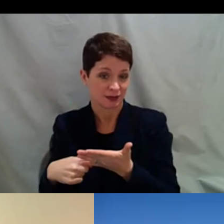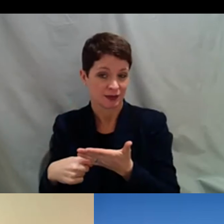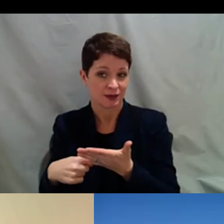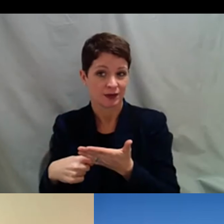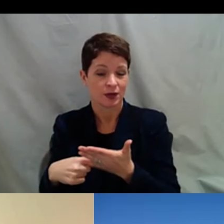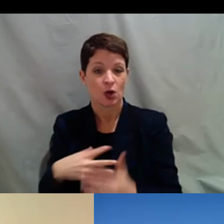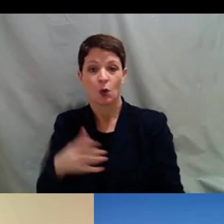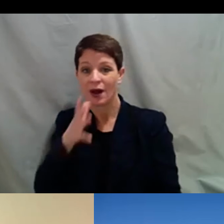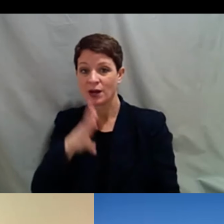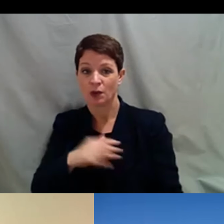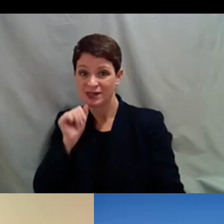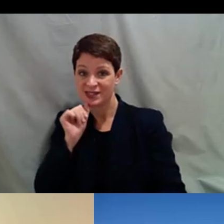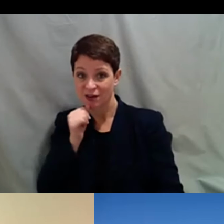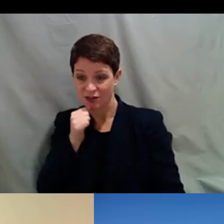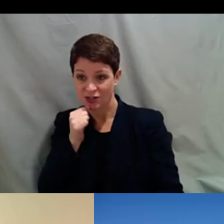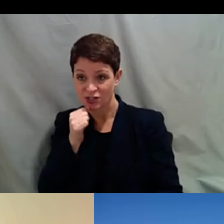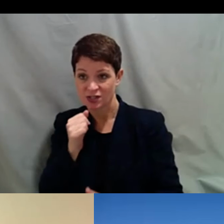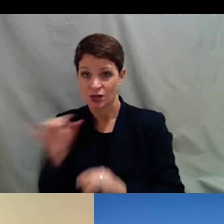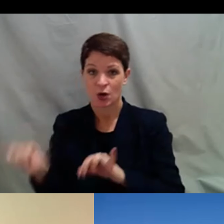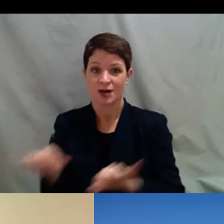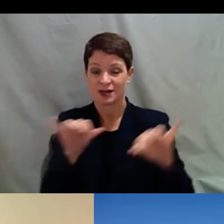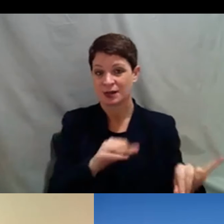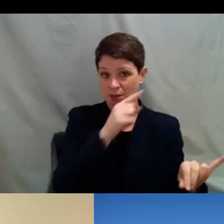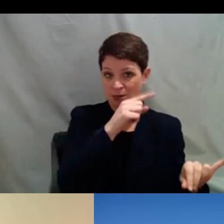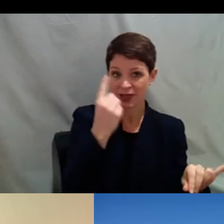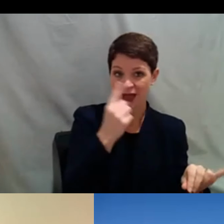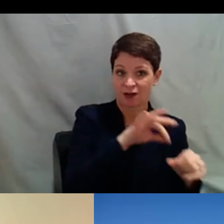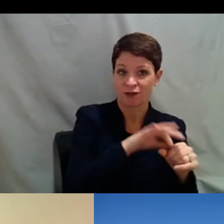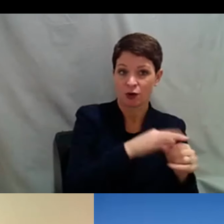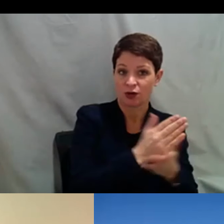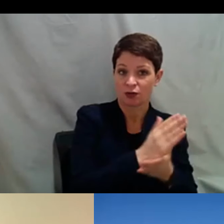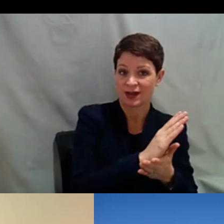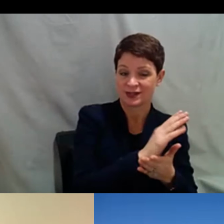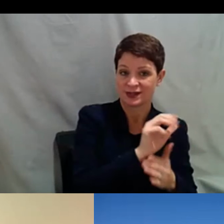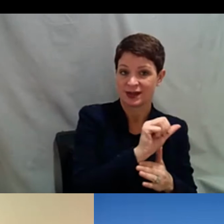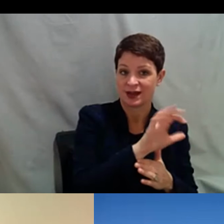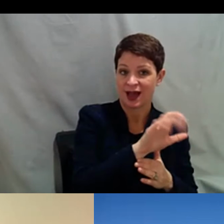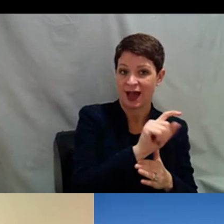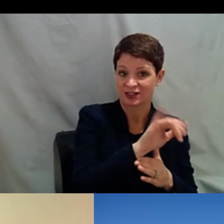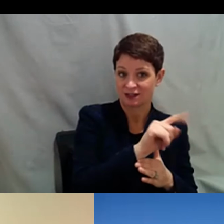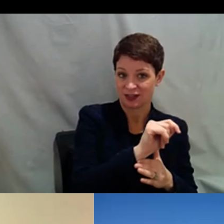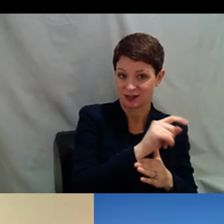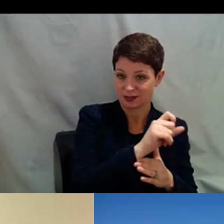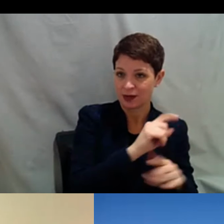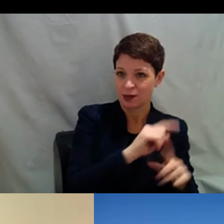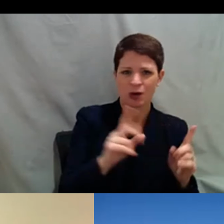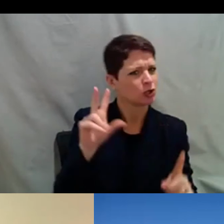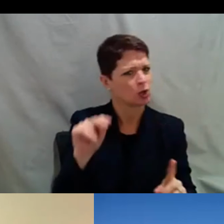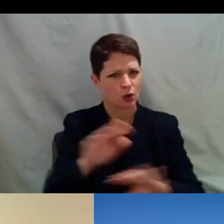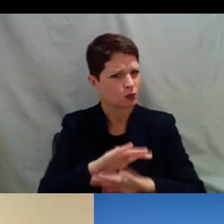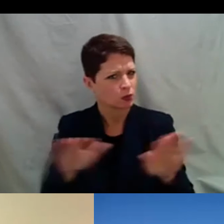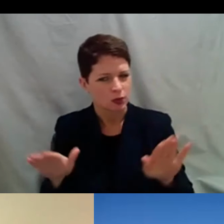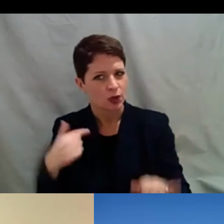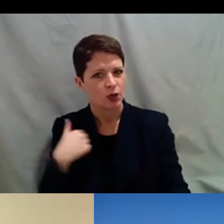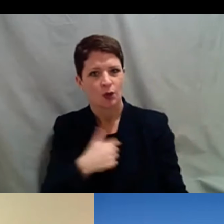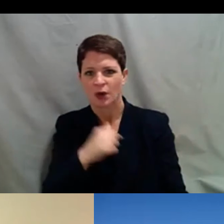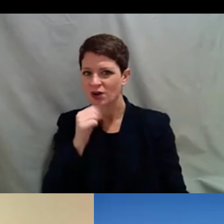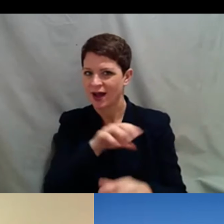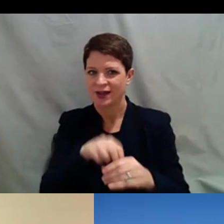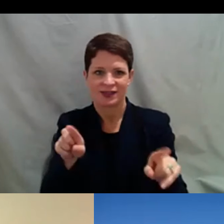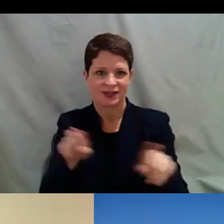women suffragists or with Black voting rights activists, to say that, no, we are not part of